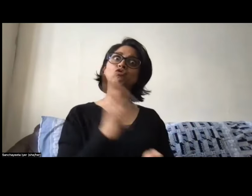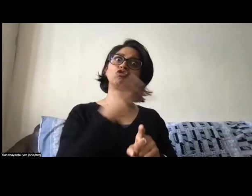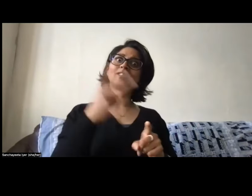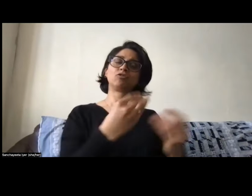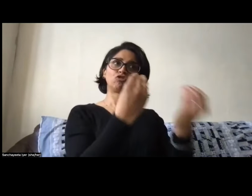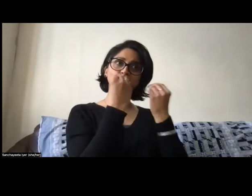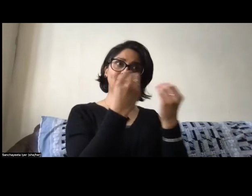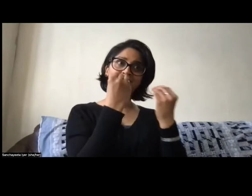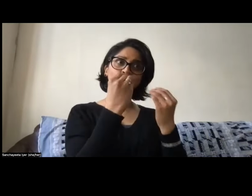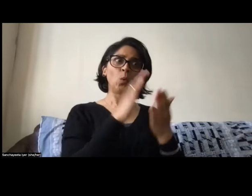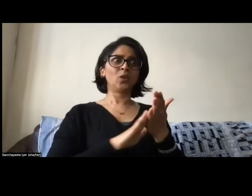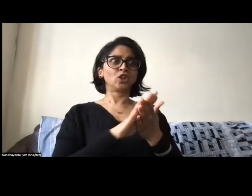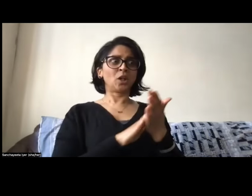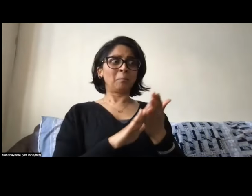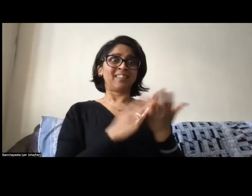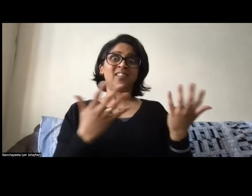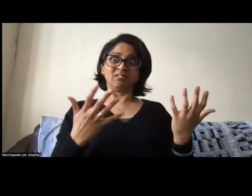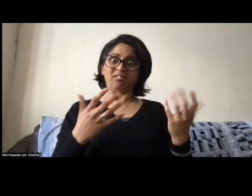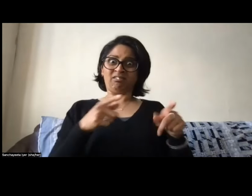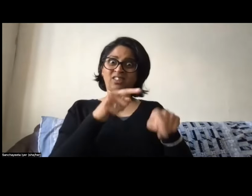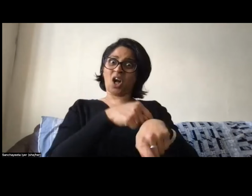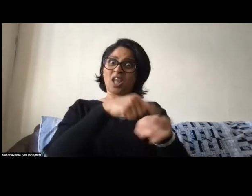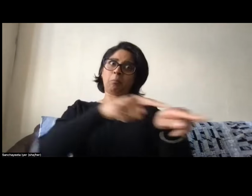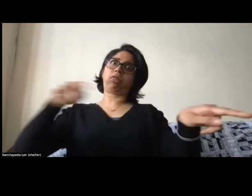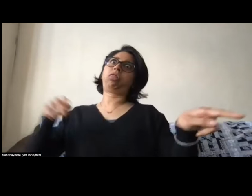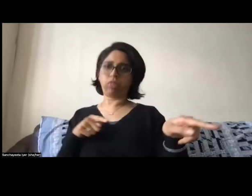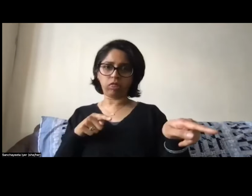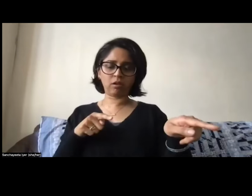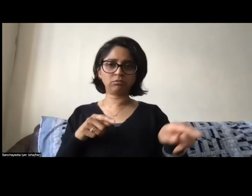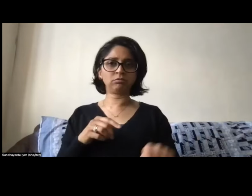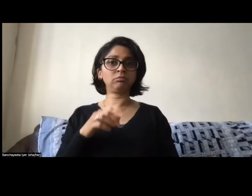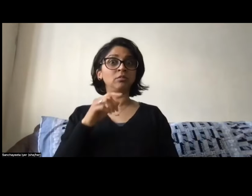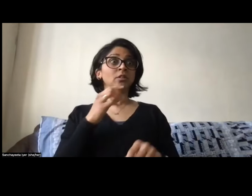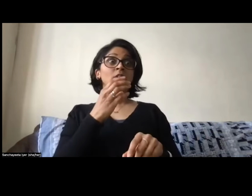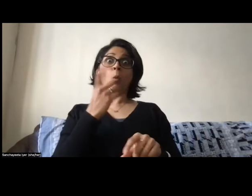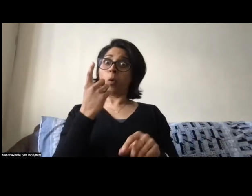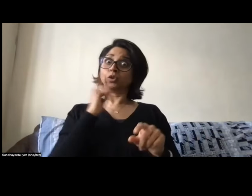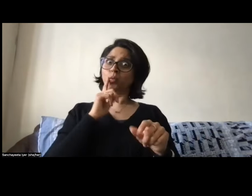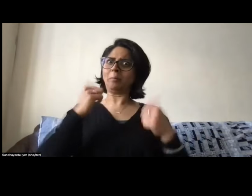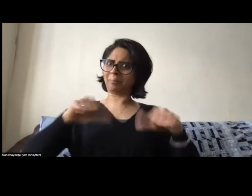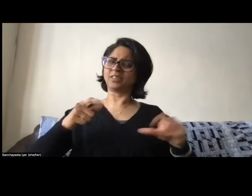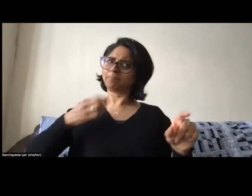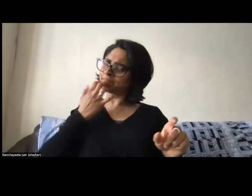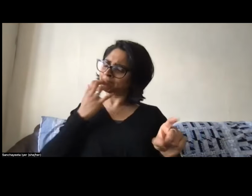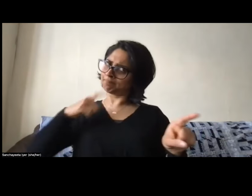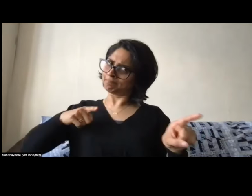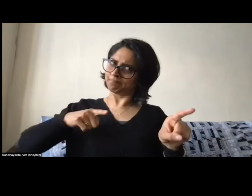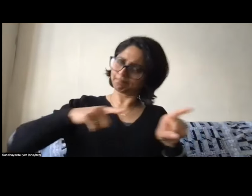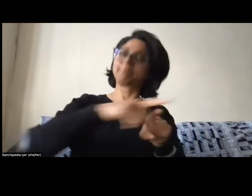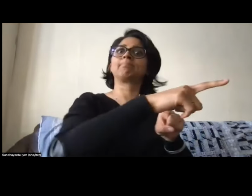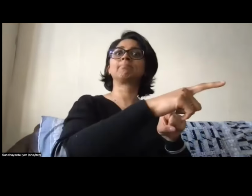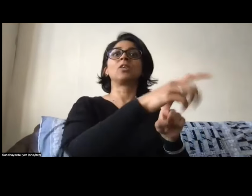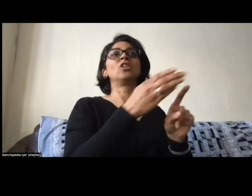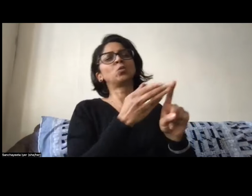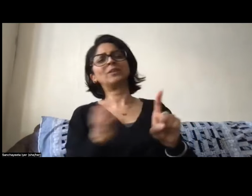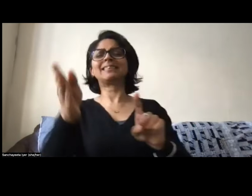their qualifications were not recognized. They would have to restart their training, and then go back to the bottom of that career ladder.